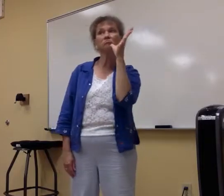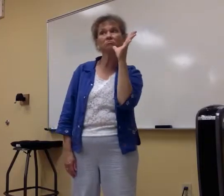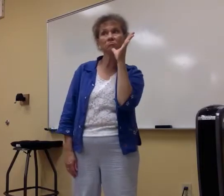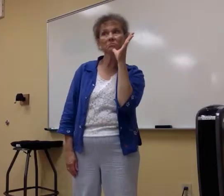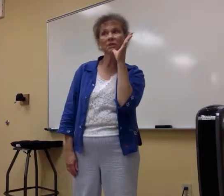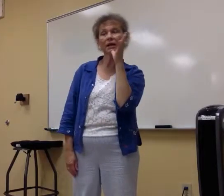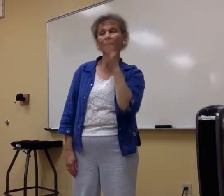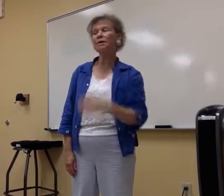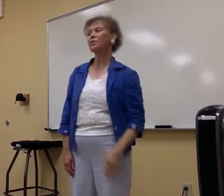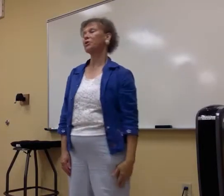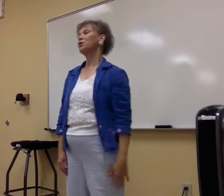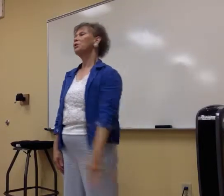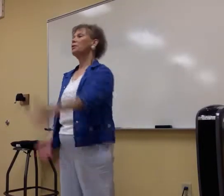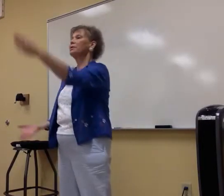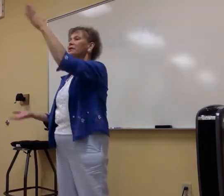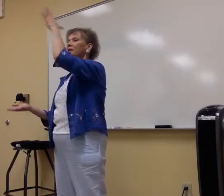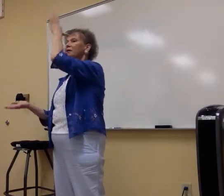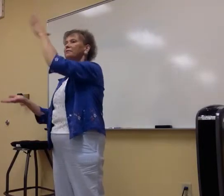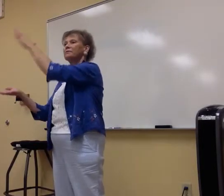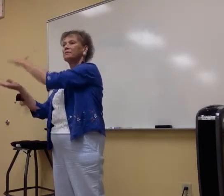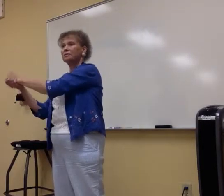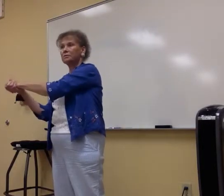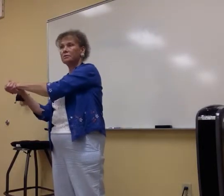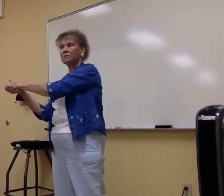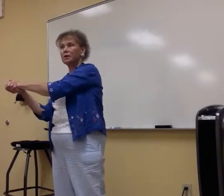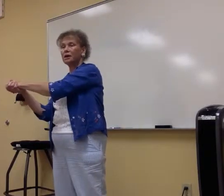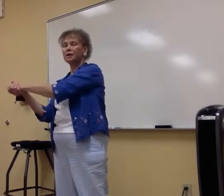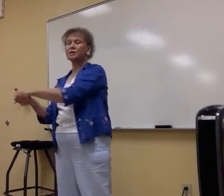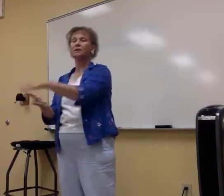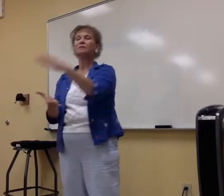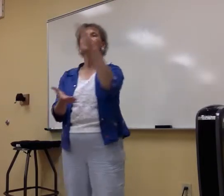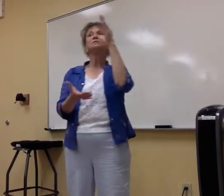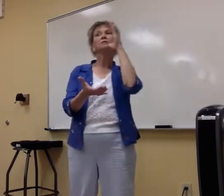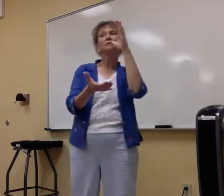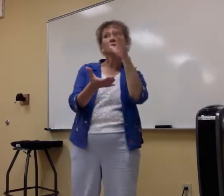We have Husband. wife,